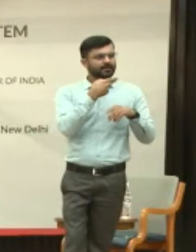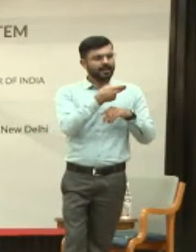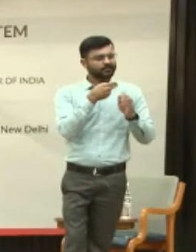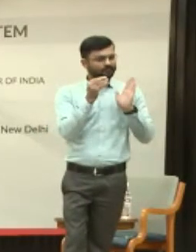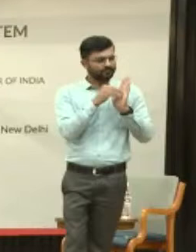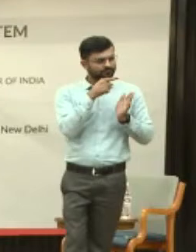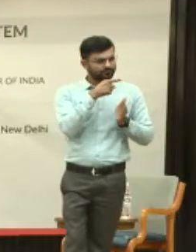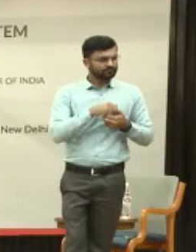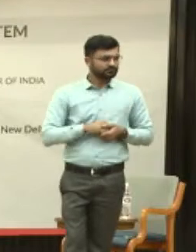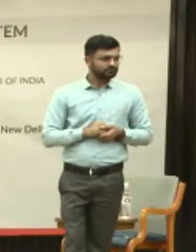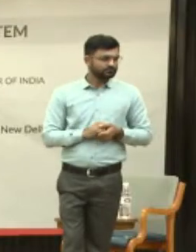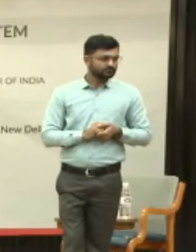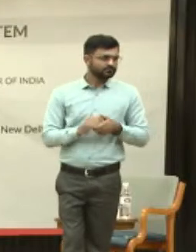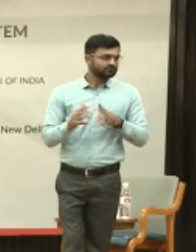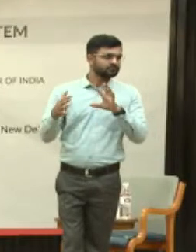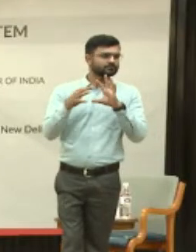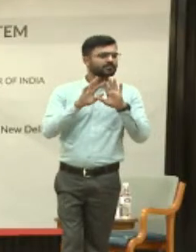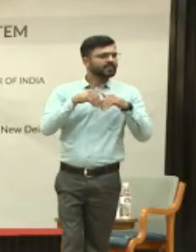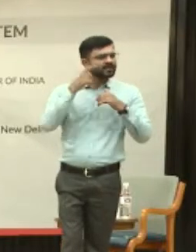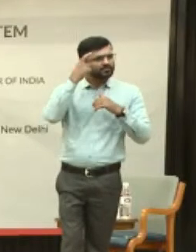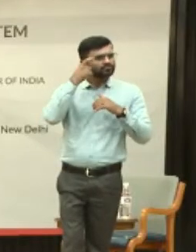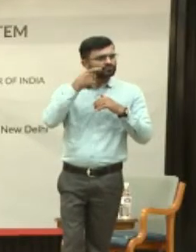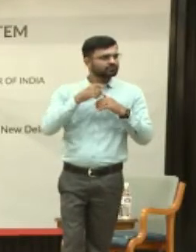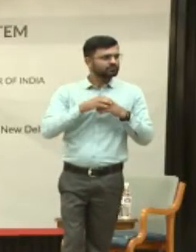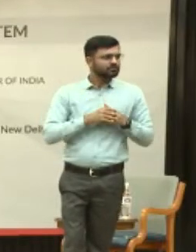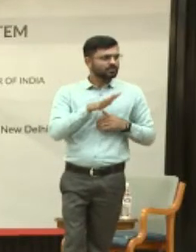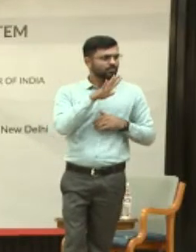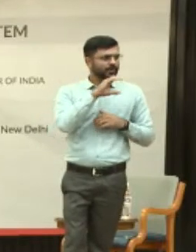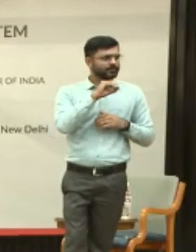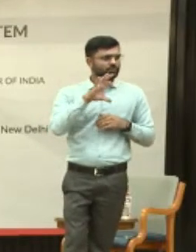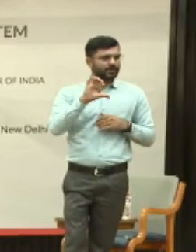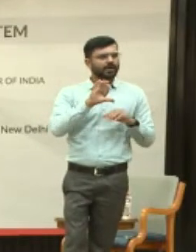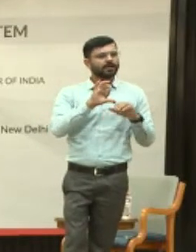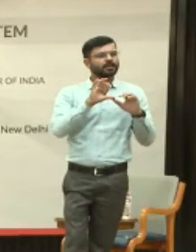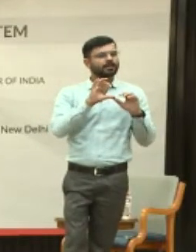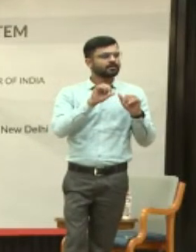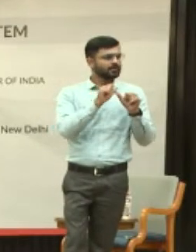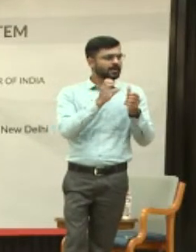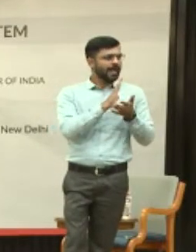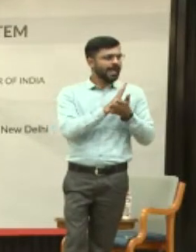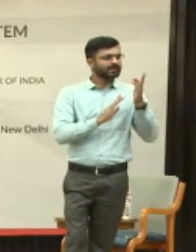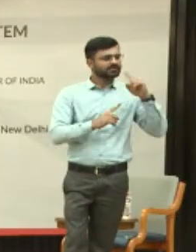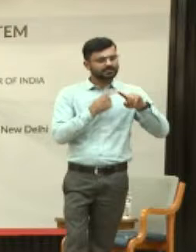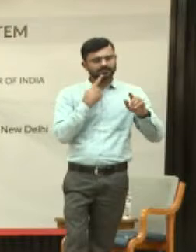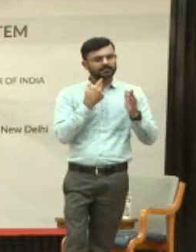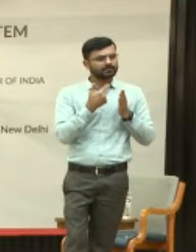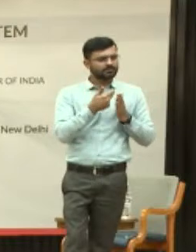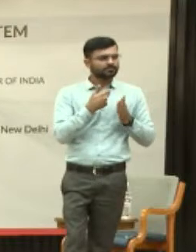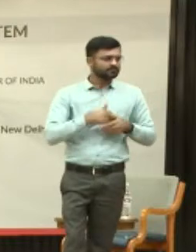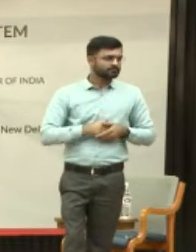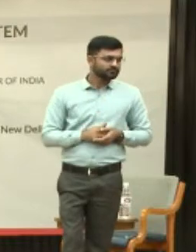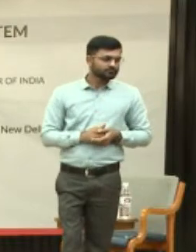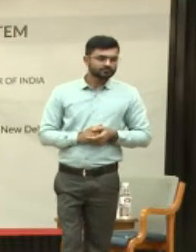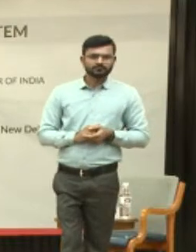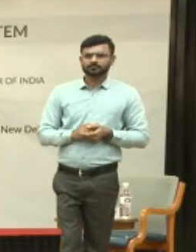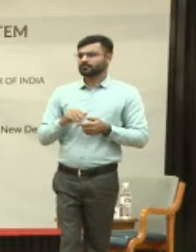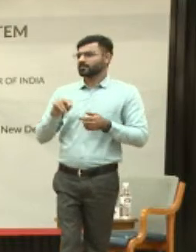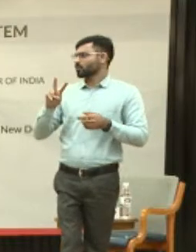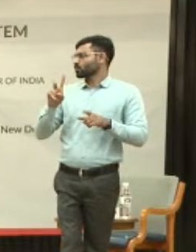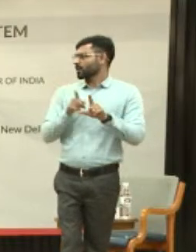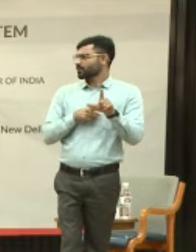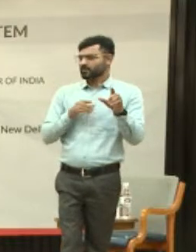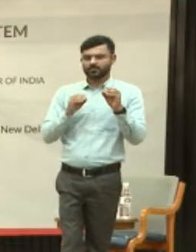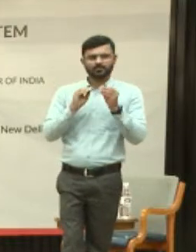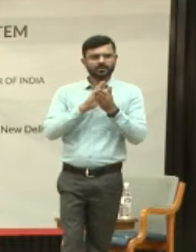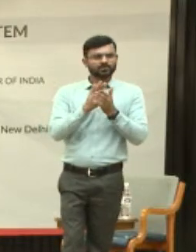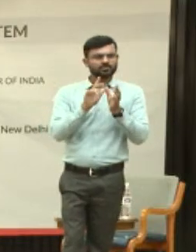favor of the colonial system, how do you think we can get rid of it? We should just clarify that this was Dr. Y.V. Chandrachud. Yes, father.